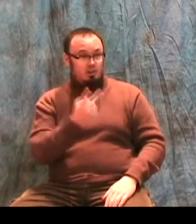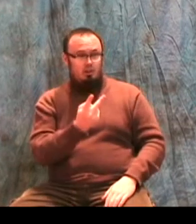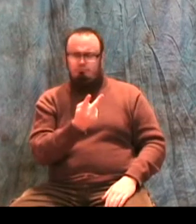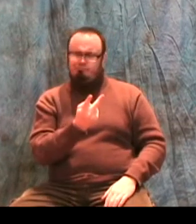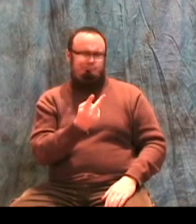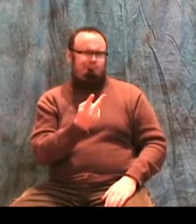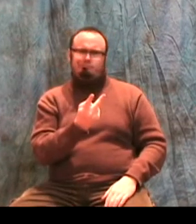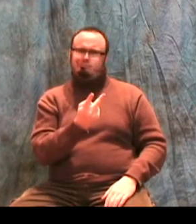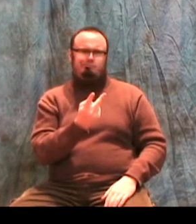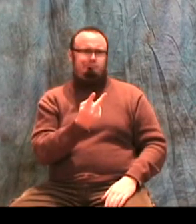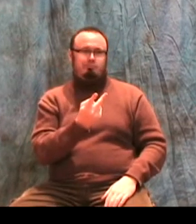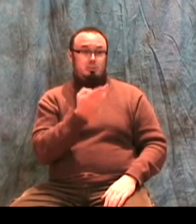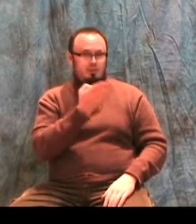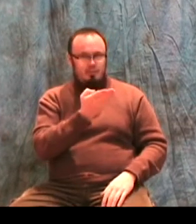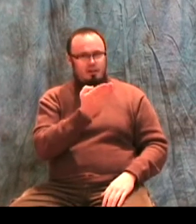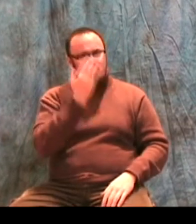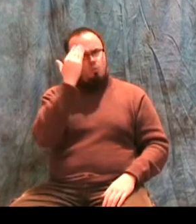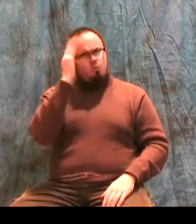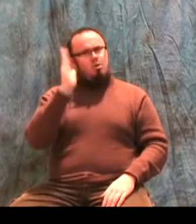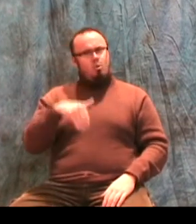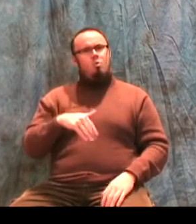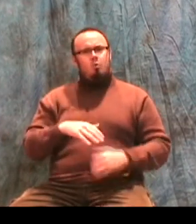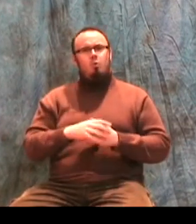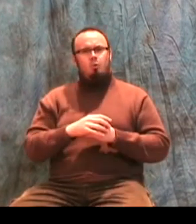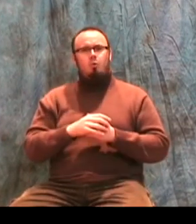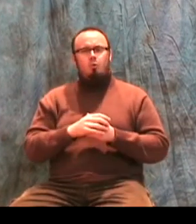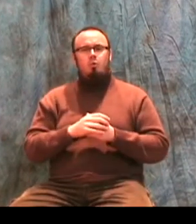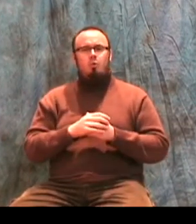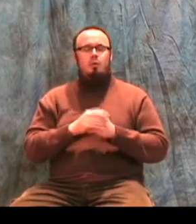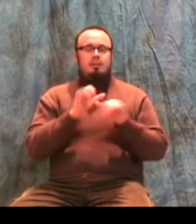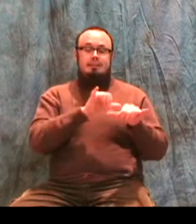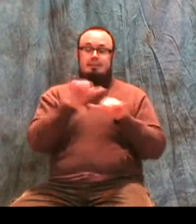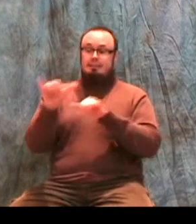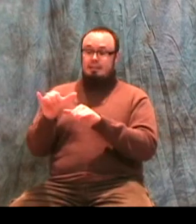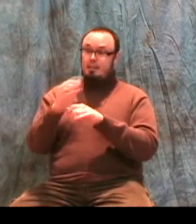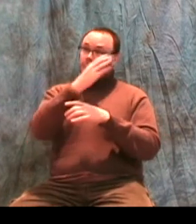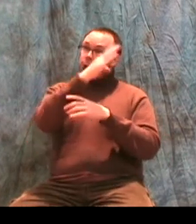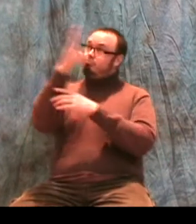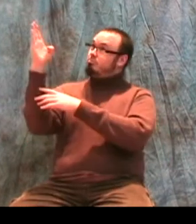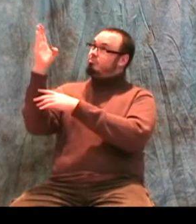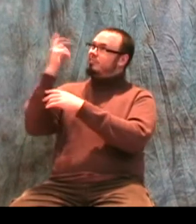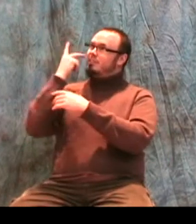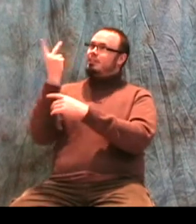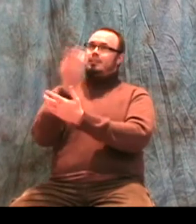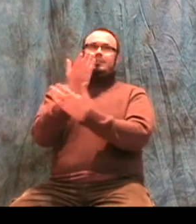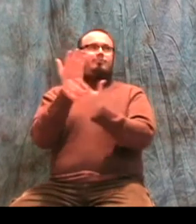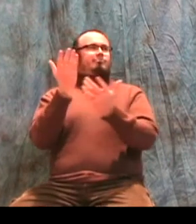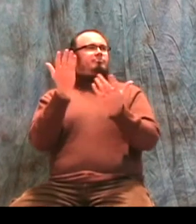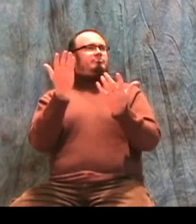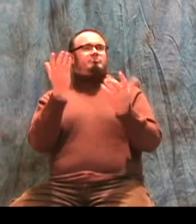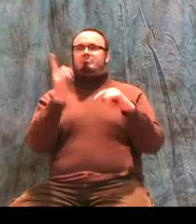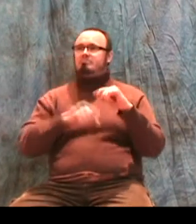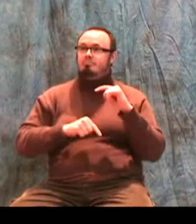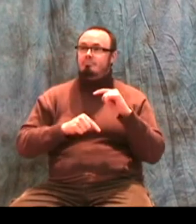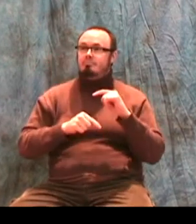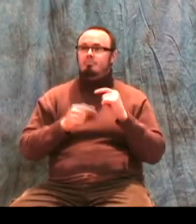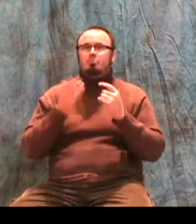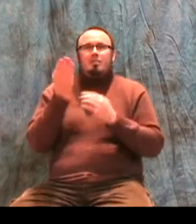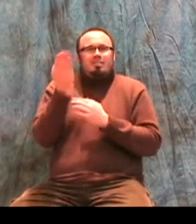Just as God can't be seen, yet we know He is there. This is one way of understanding the verse in Genesis chapter